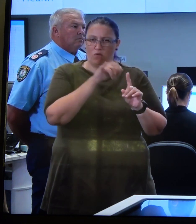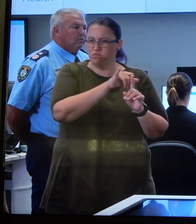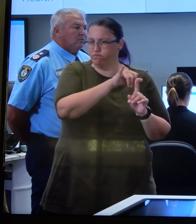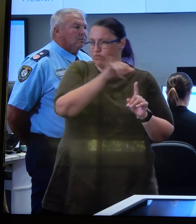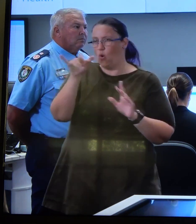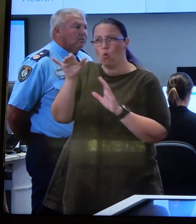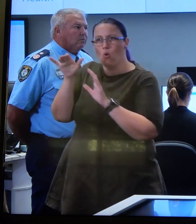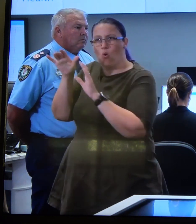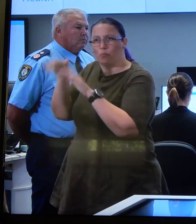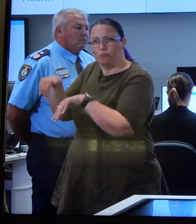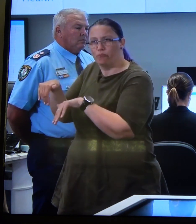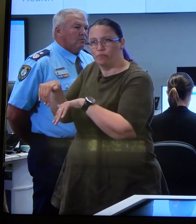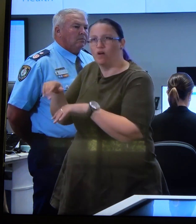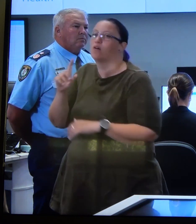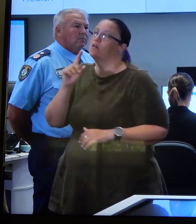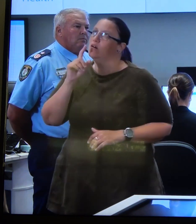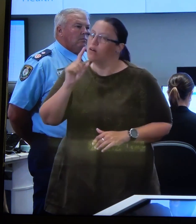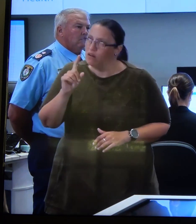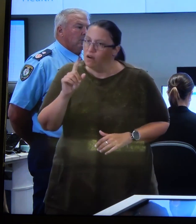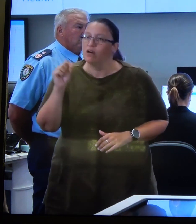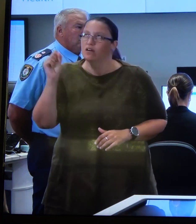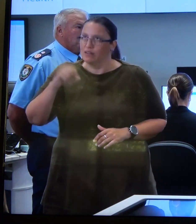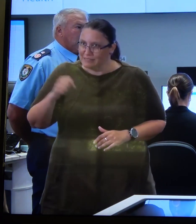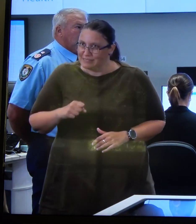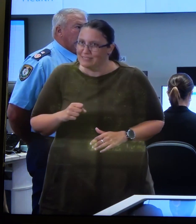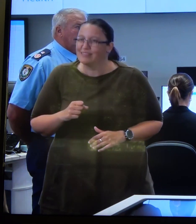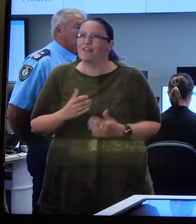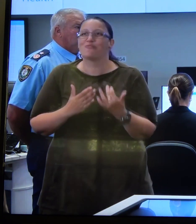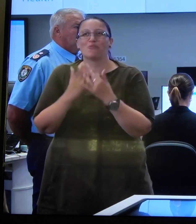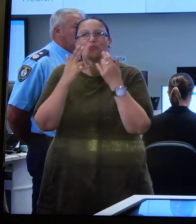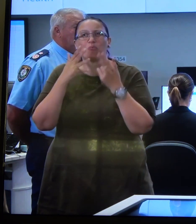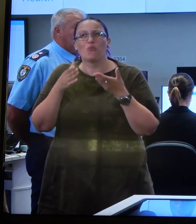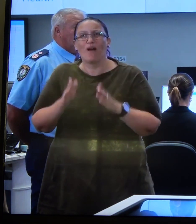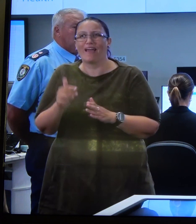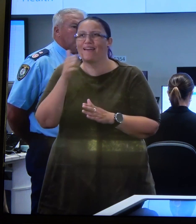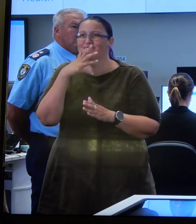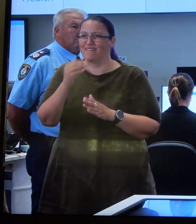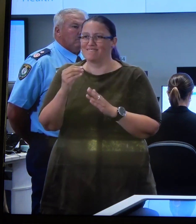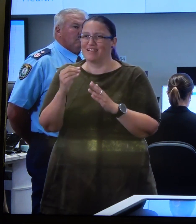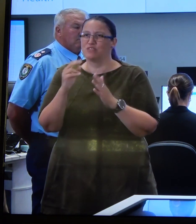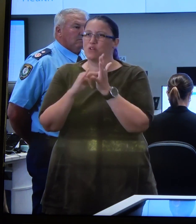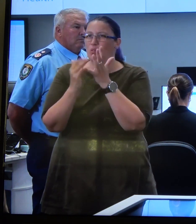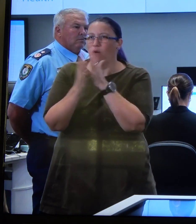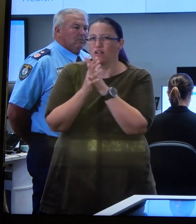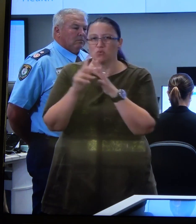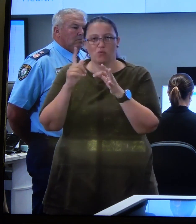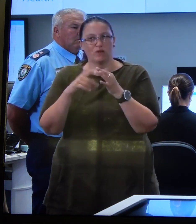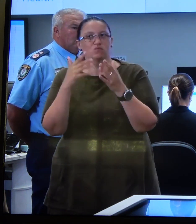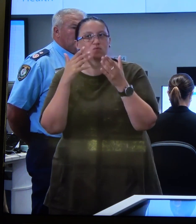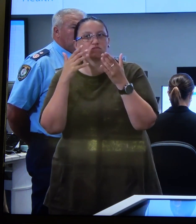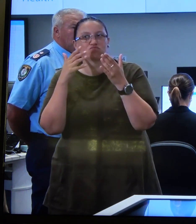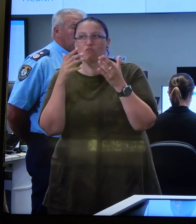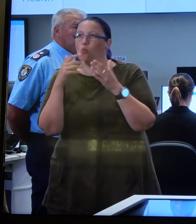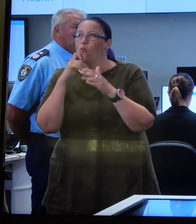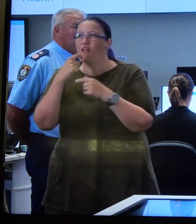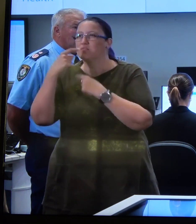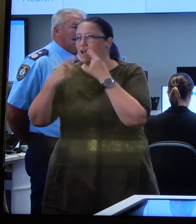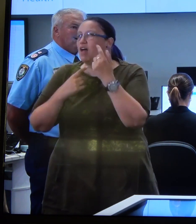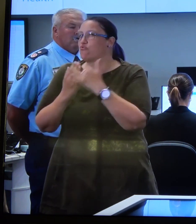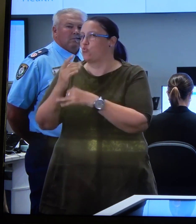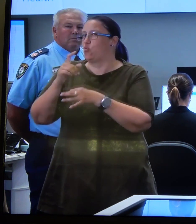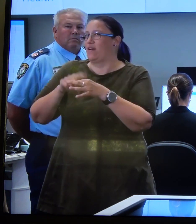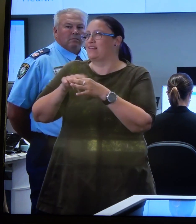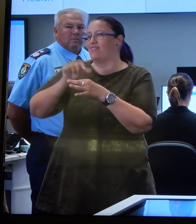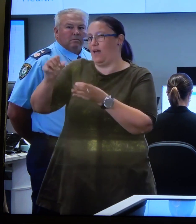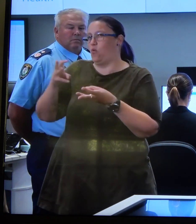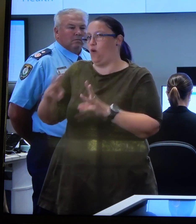Yes, but through the normal approach, in terms of whether there's interstate, we will get these messages out more broadly and work with our colleagues. This